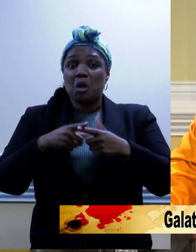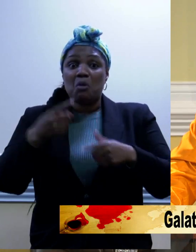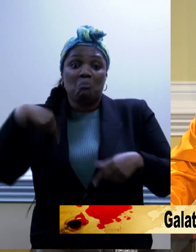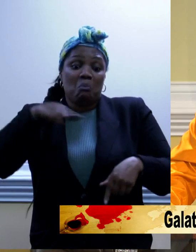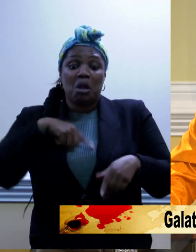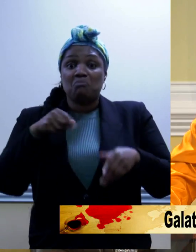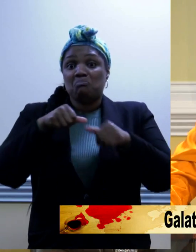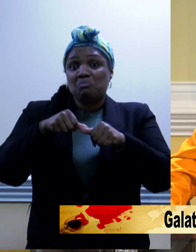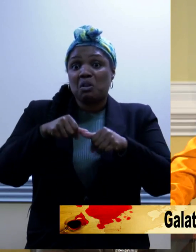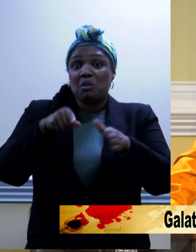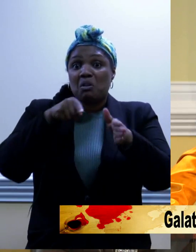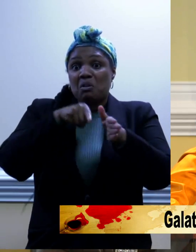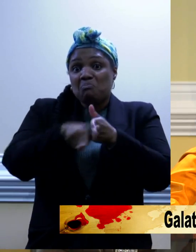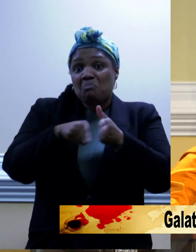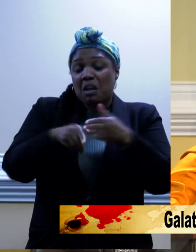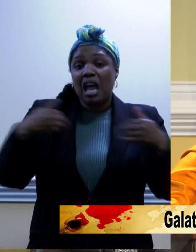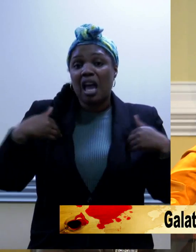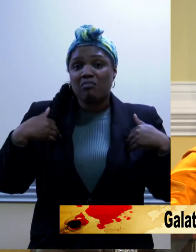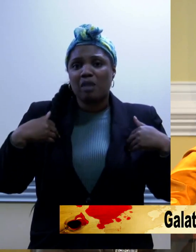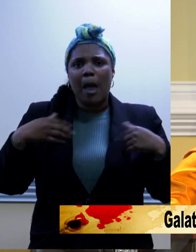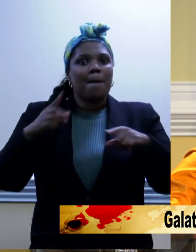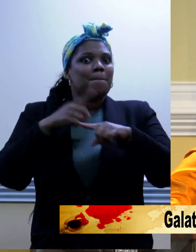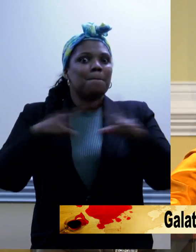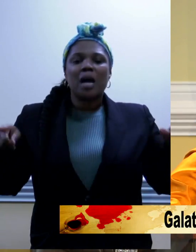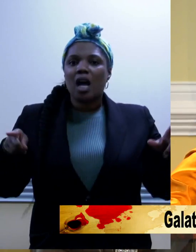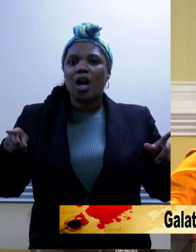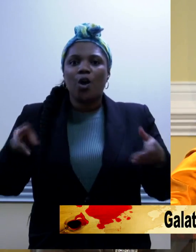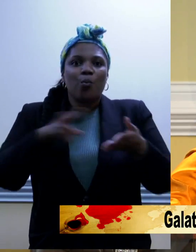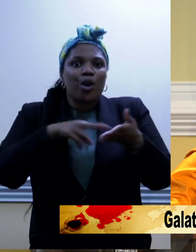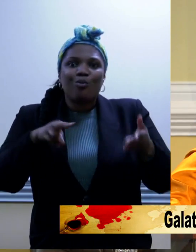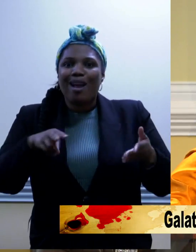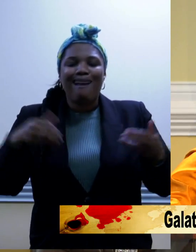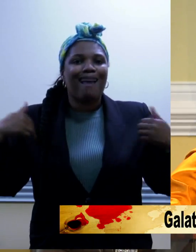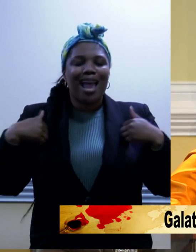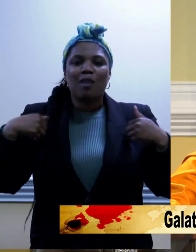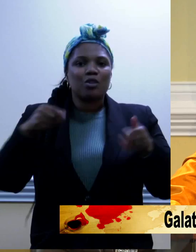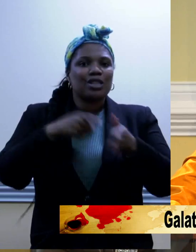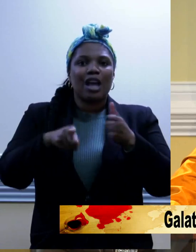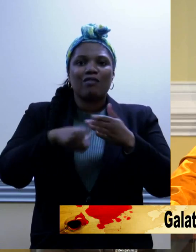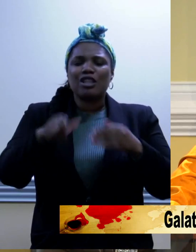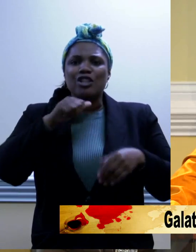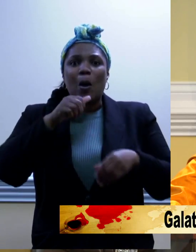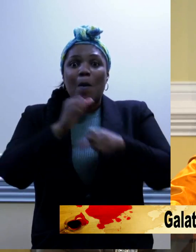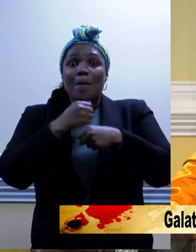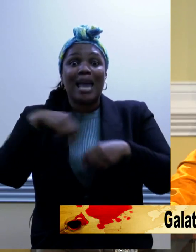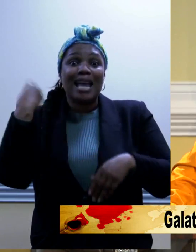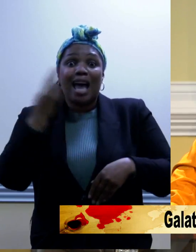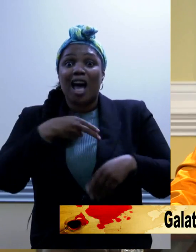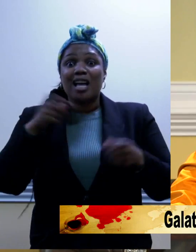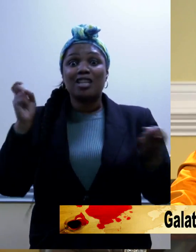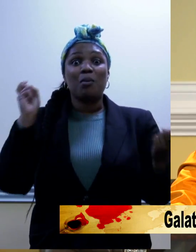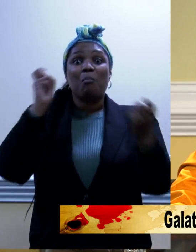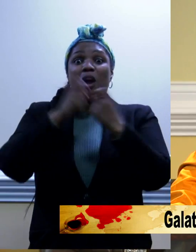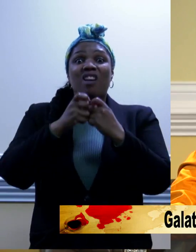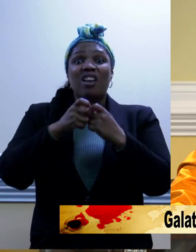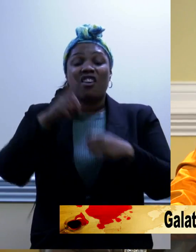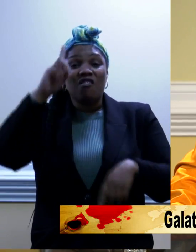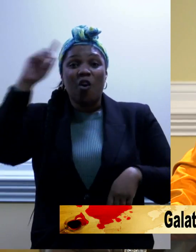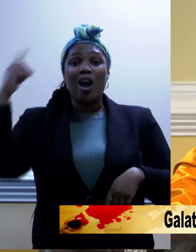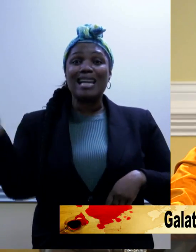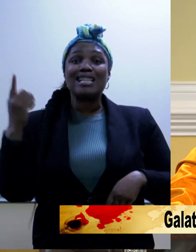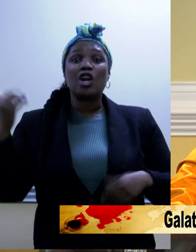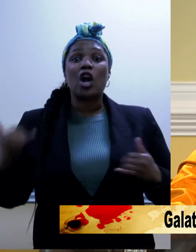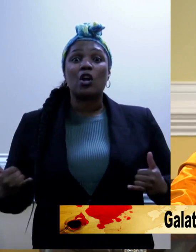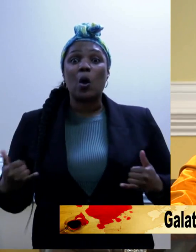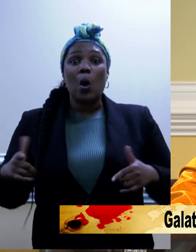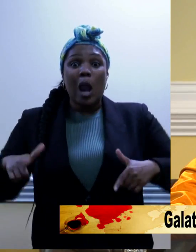that animal sacrifice could not make the commas thereof perfect? Never. So the life he's talking about is eternal life. So,